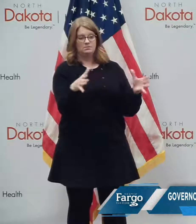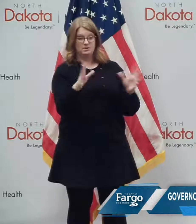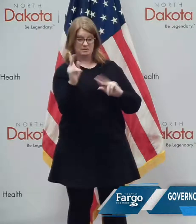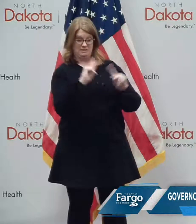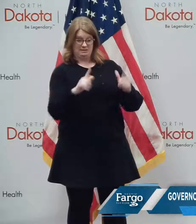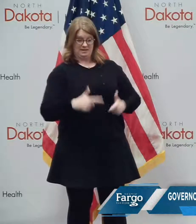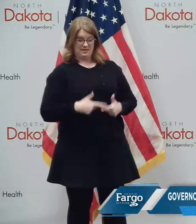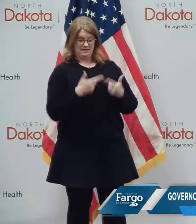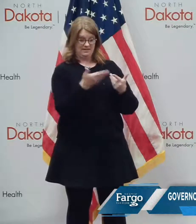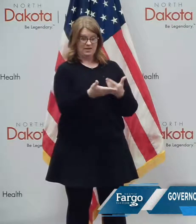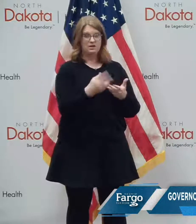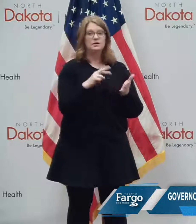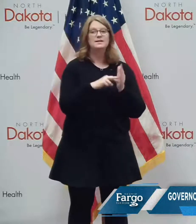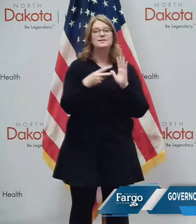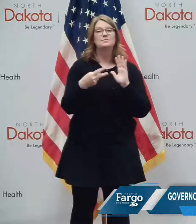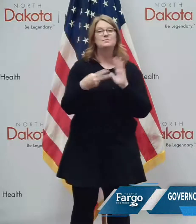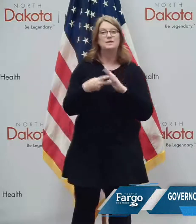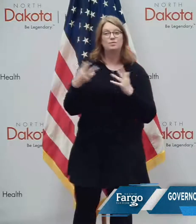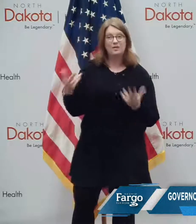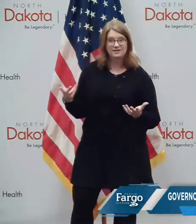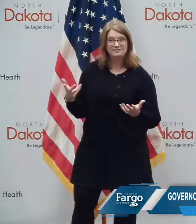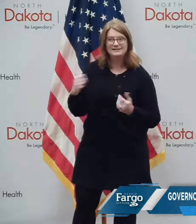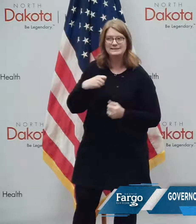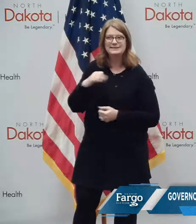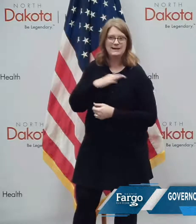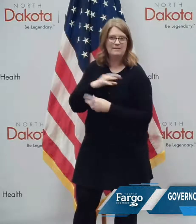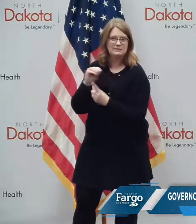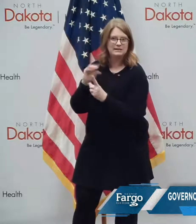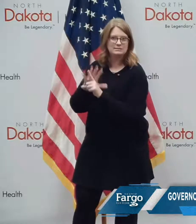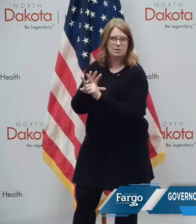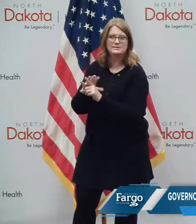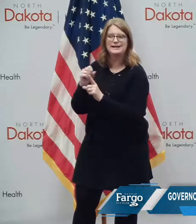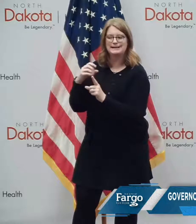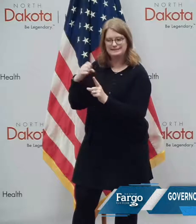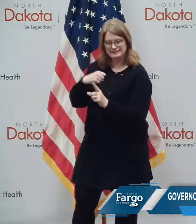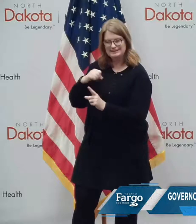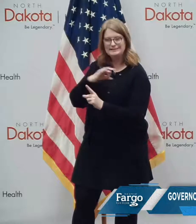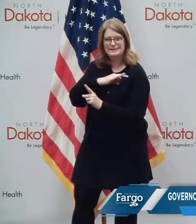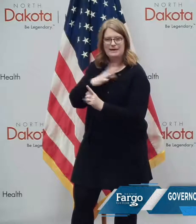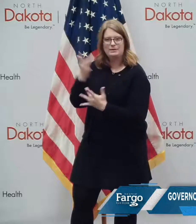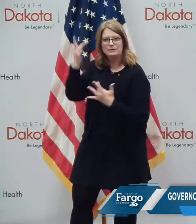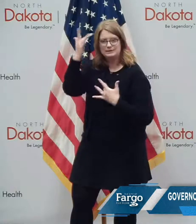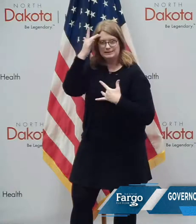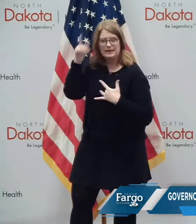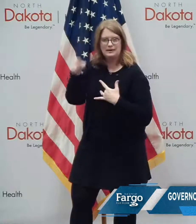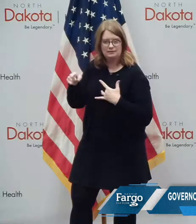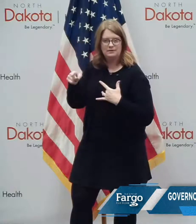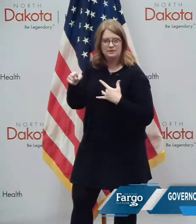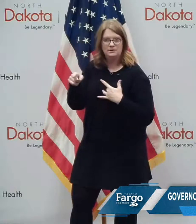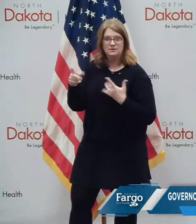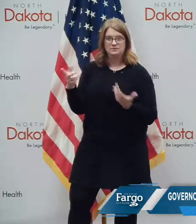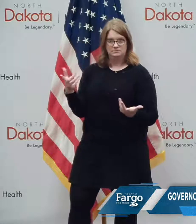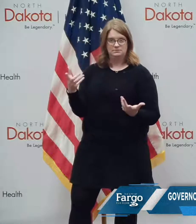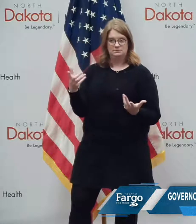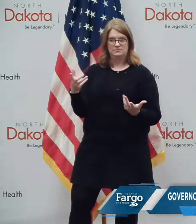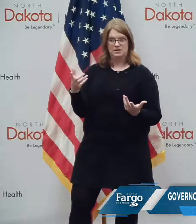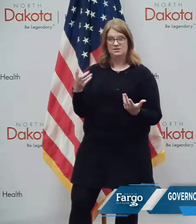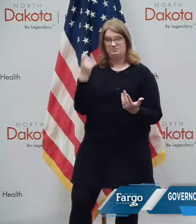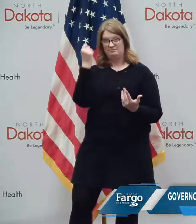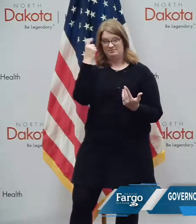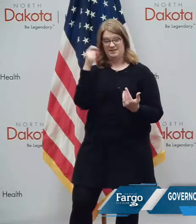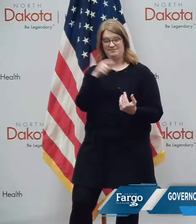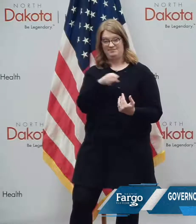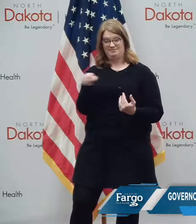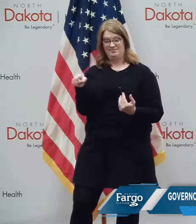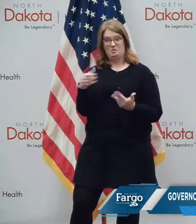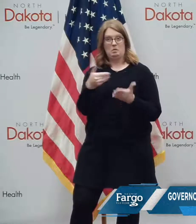that means that there's a number of healthcare workers who've been exposed and who sometimes also become positive because they were a close contact.